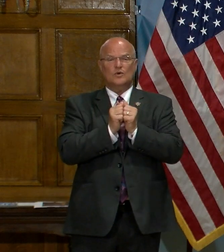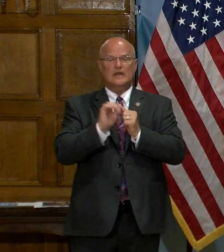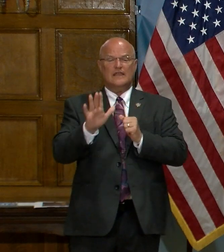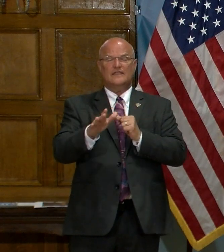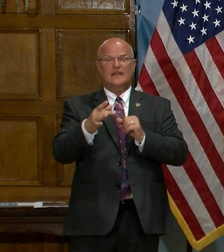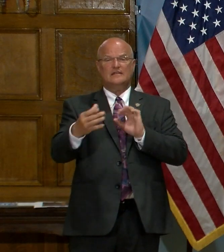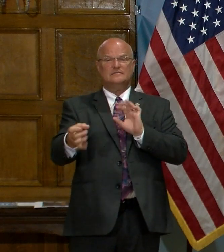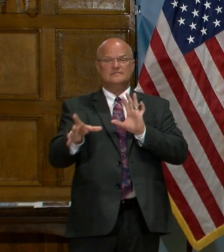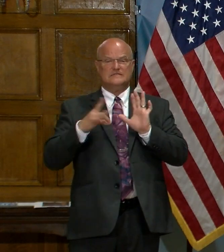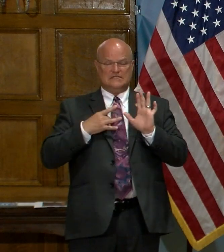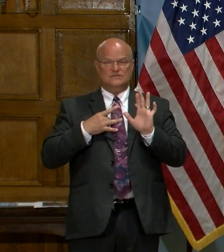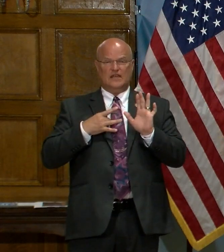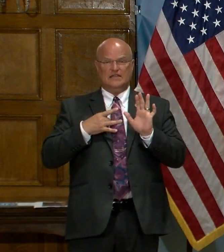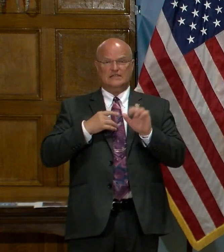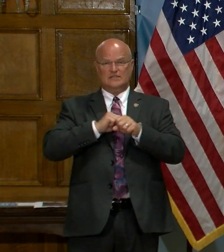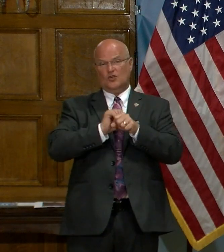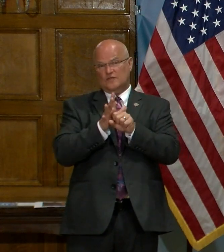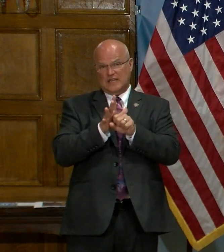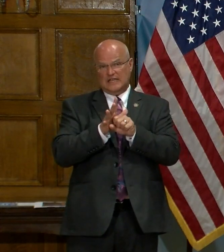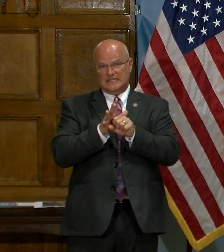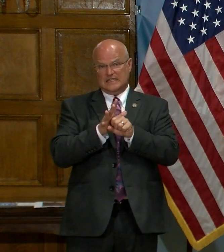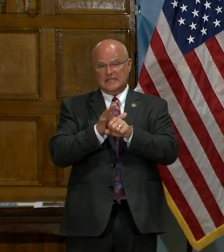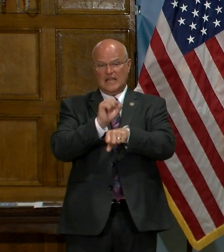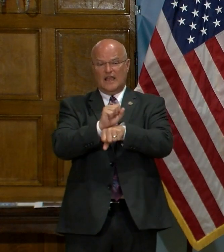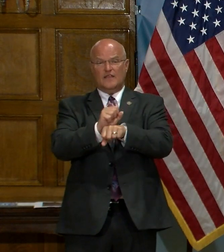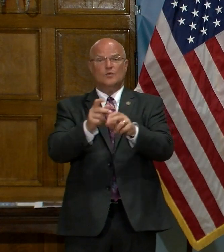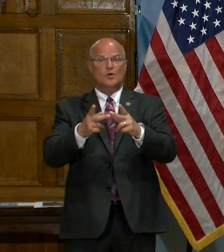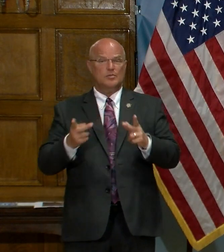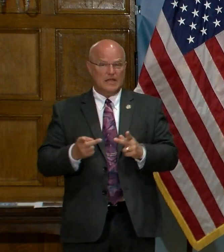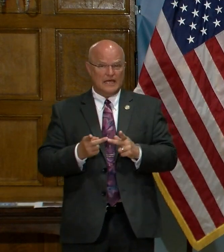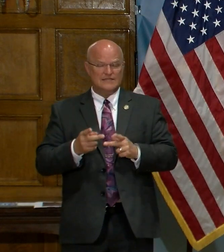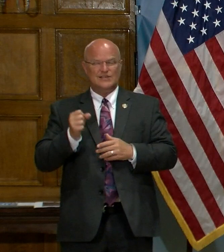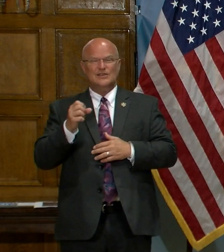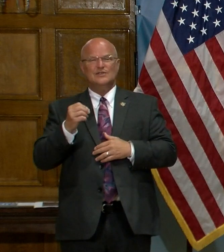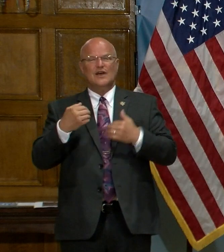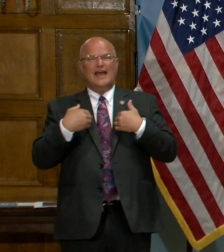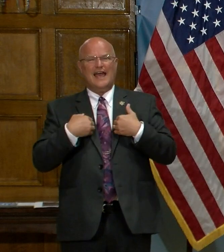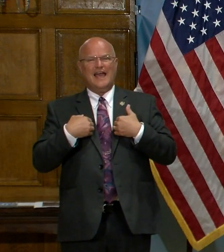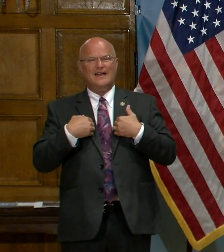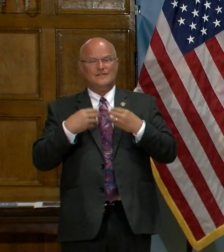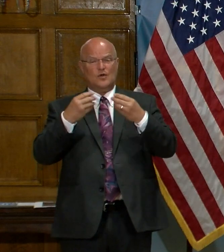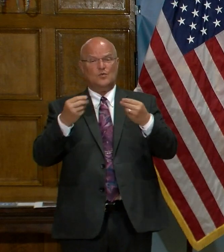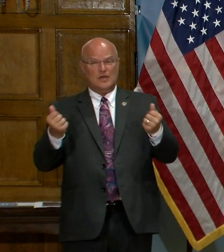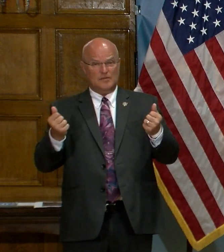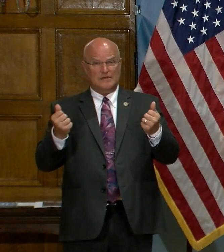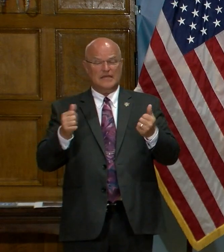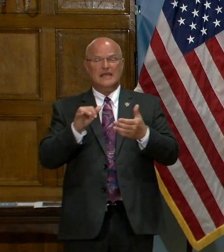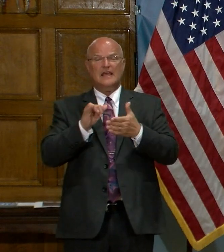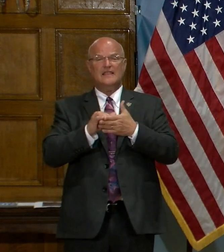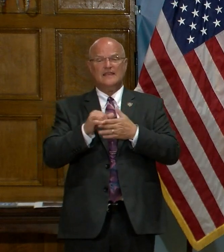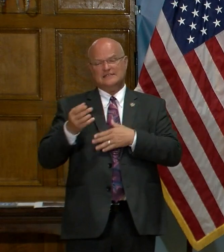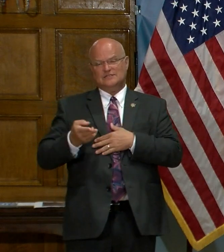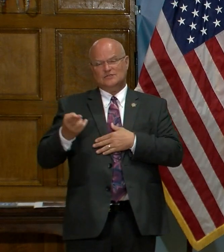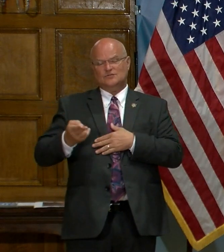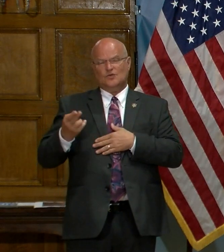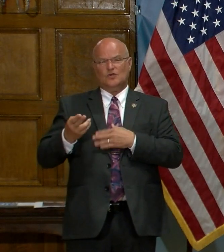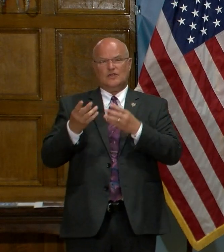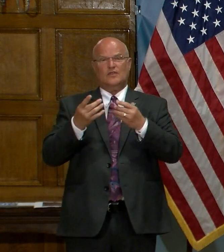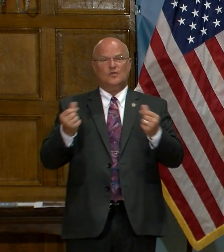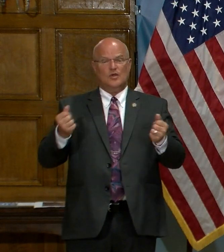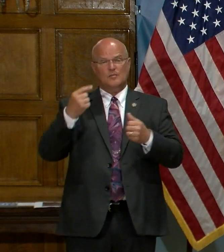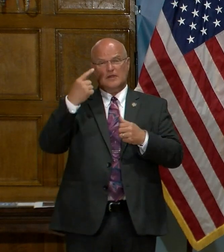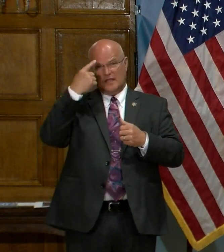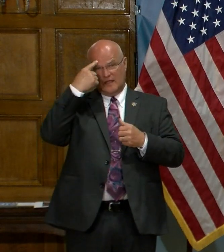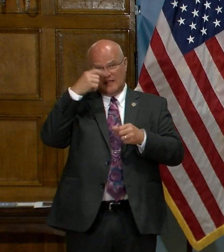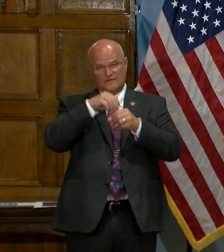their contracting COVID-19 and the workplace. And so they do have a remedy, which has historically been the